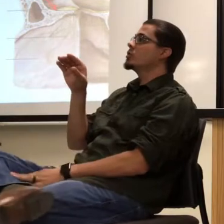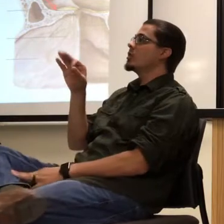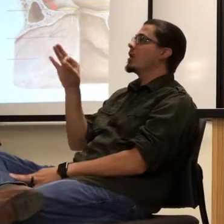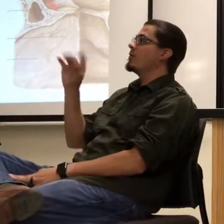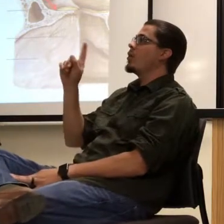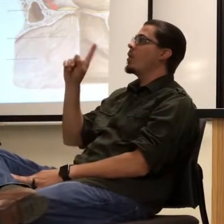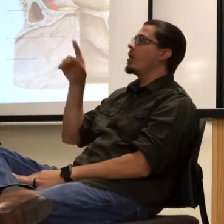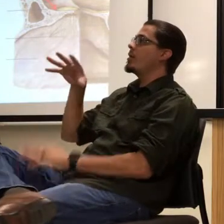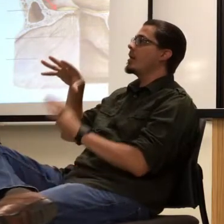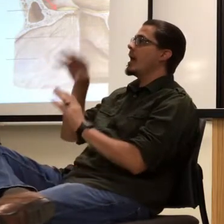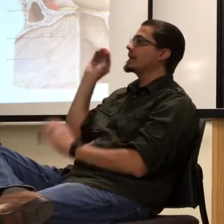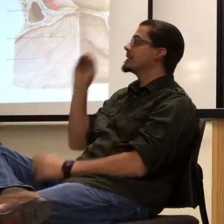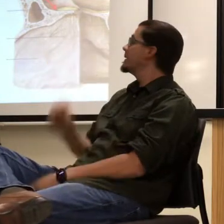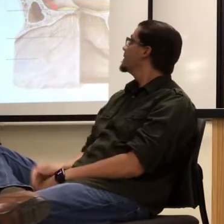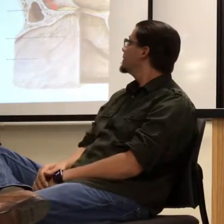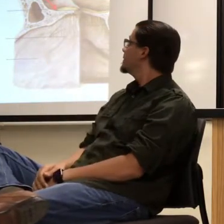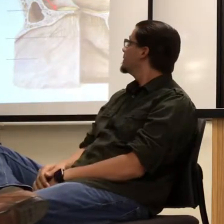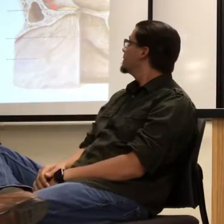where they exit.